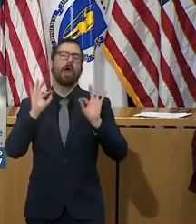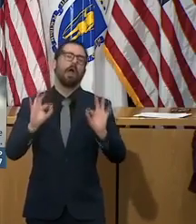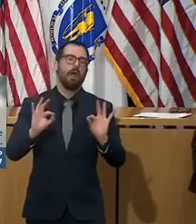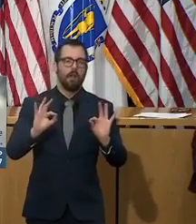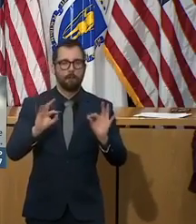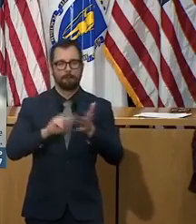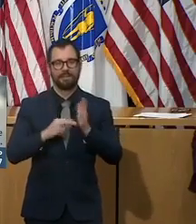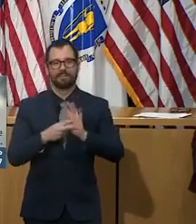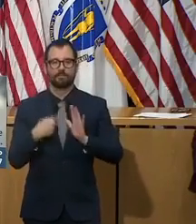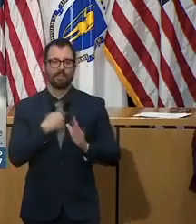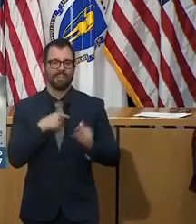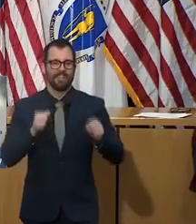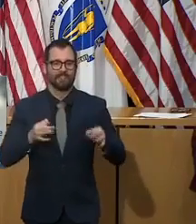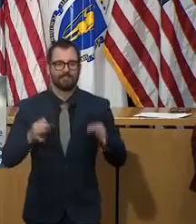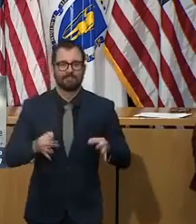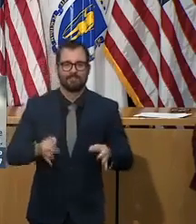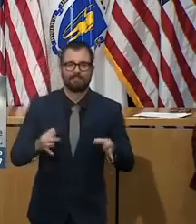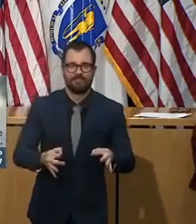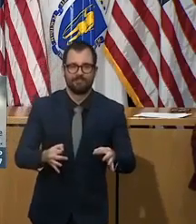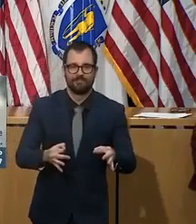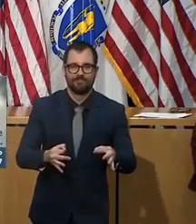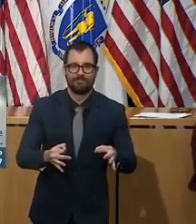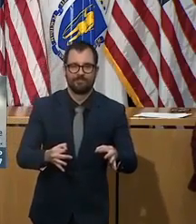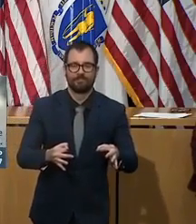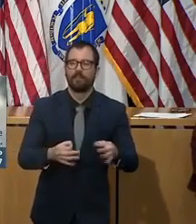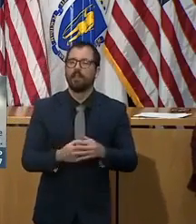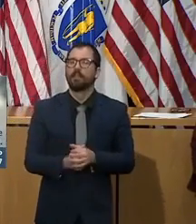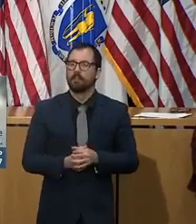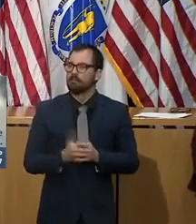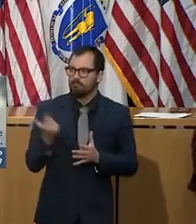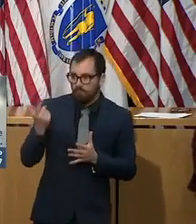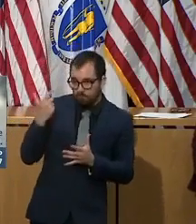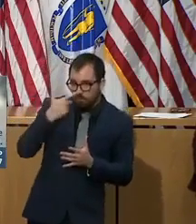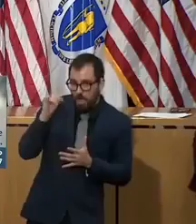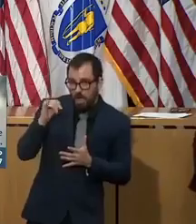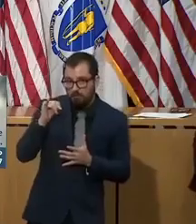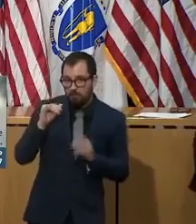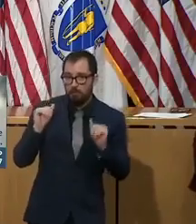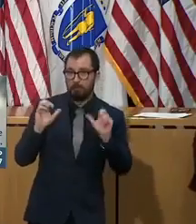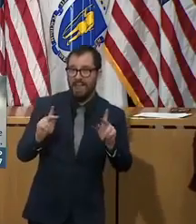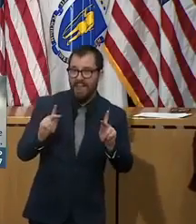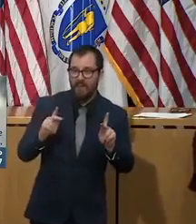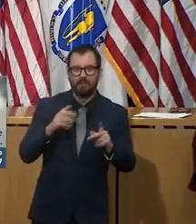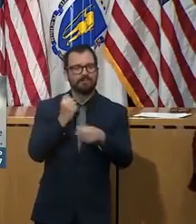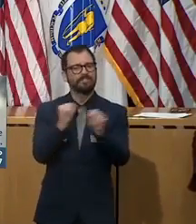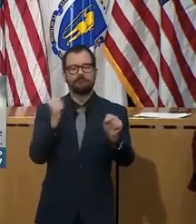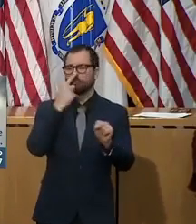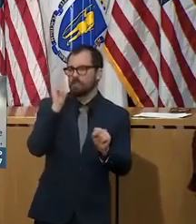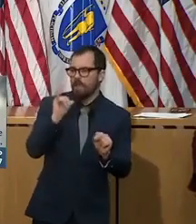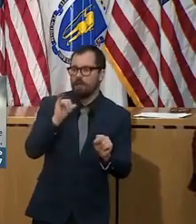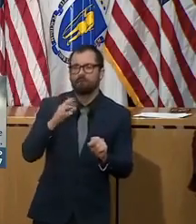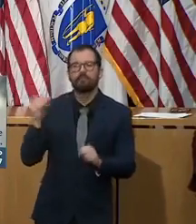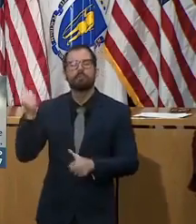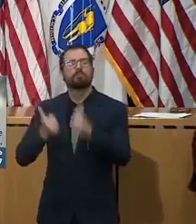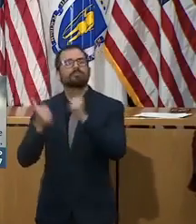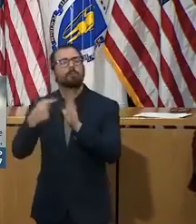CEO of Partners, at one of these briefings, I thought described that beautifully. She said, models are models are